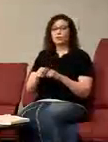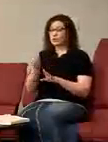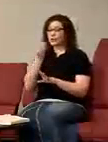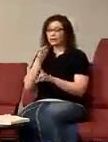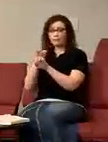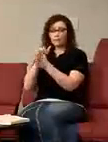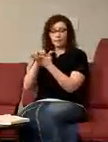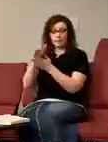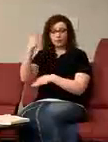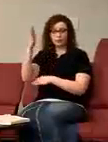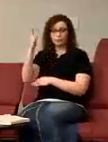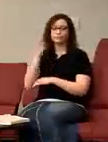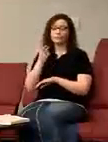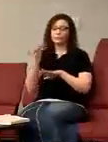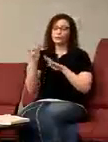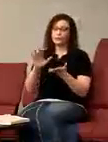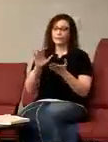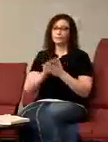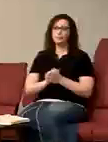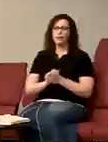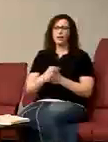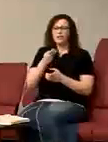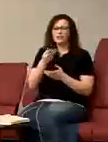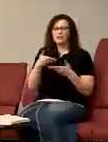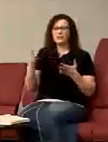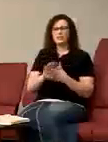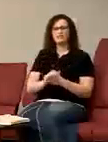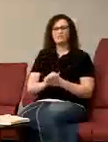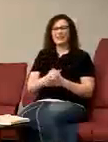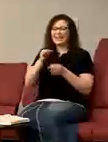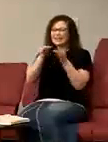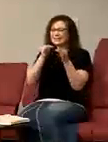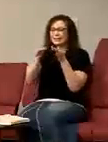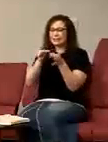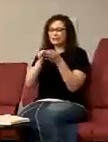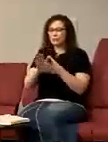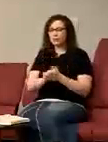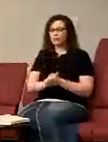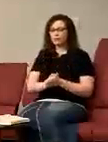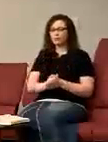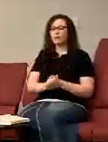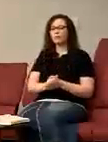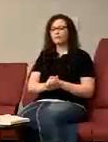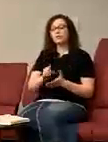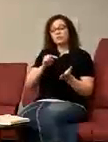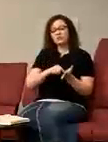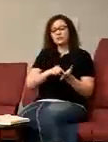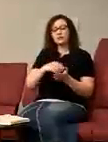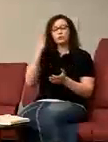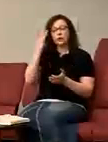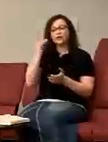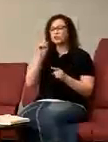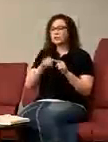die. A couple things here. He didn't explain, okay, this is why you can't eat this tree, blah, blah, blah, blah, blah. He